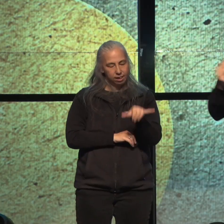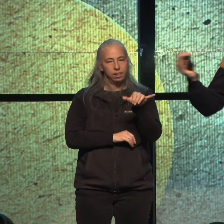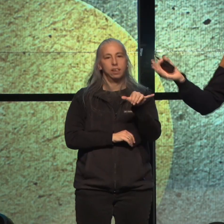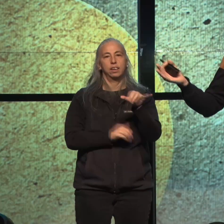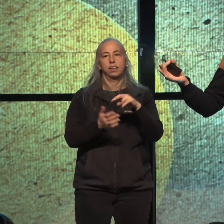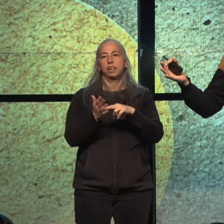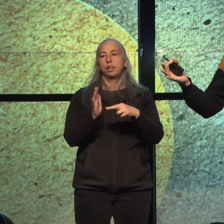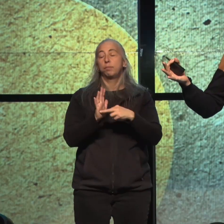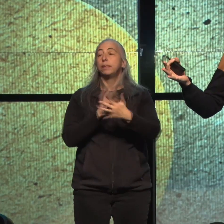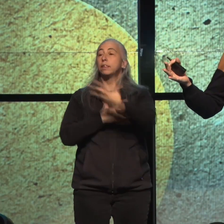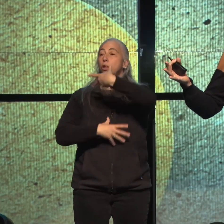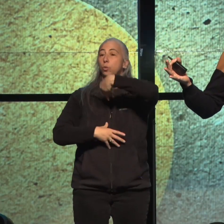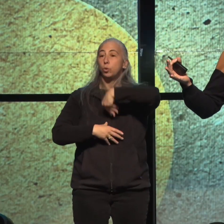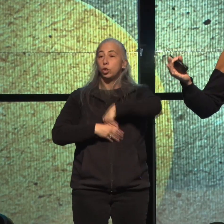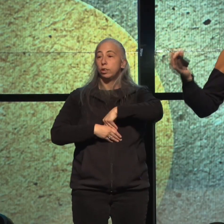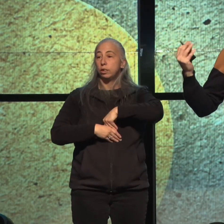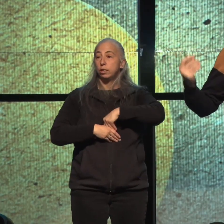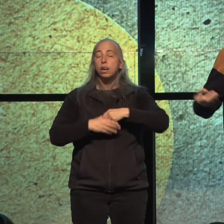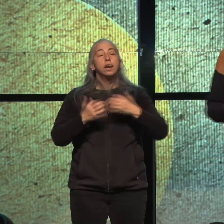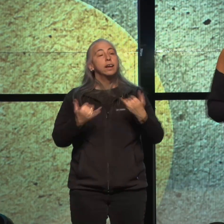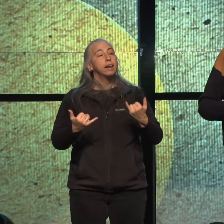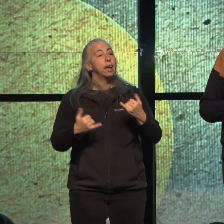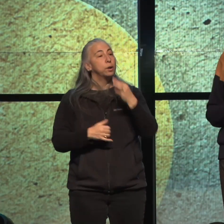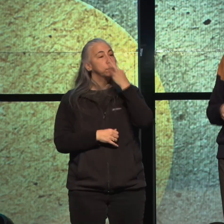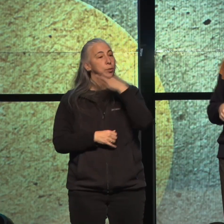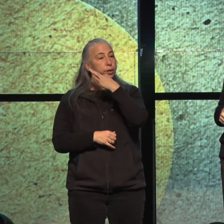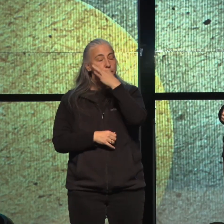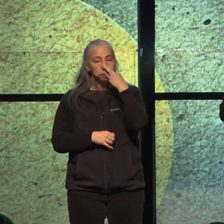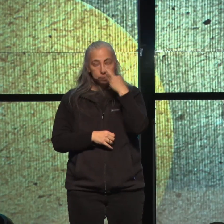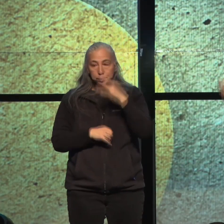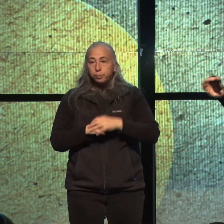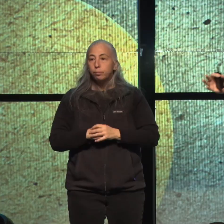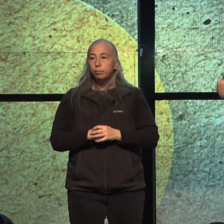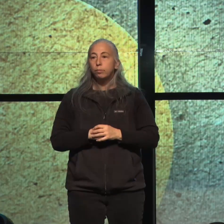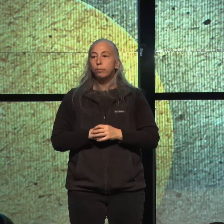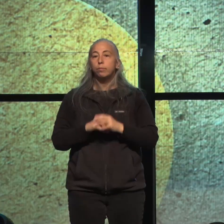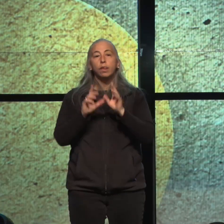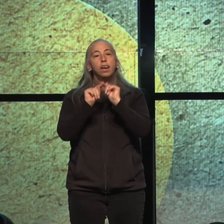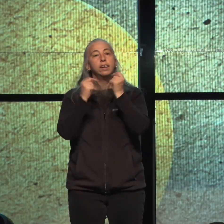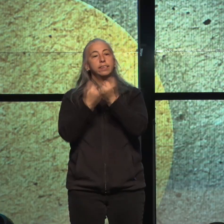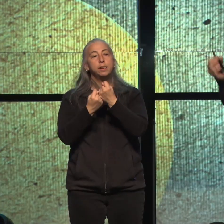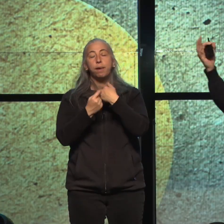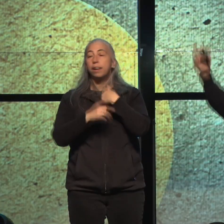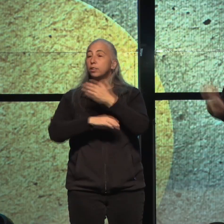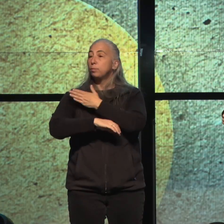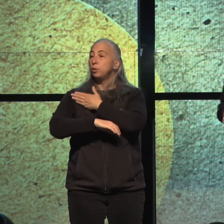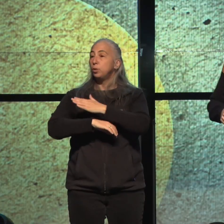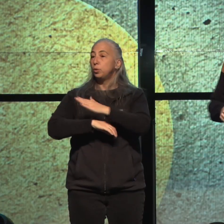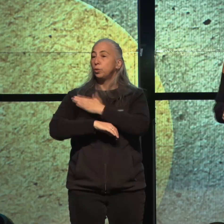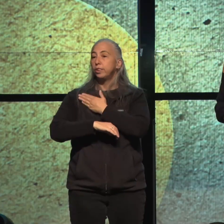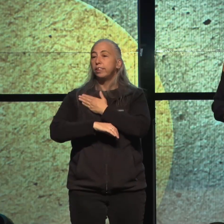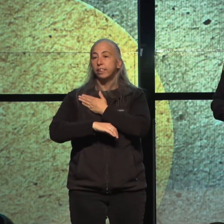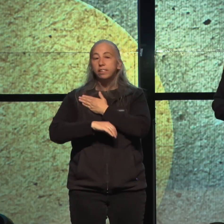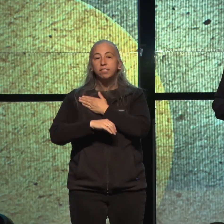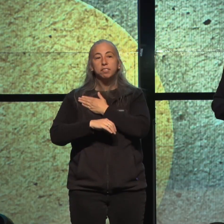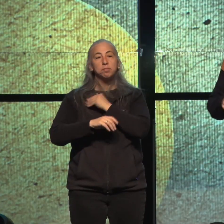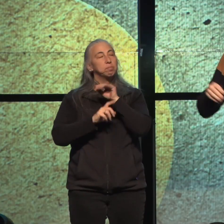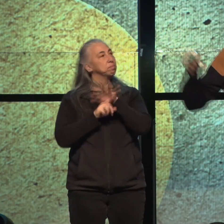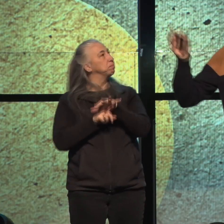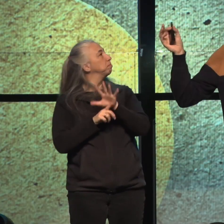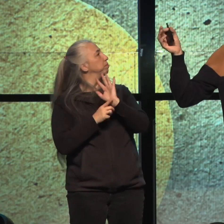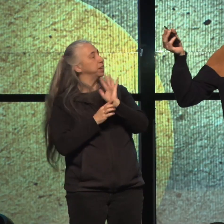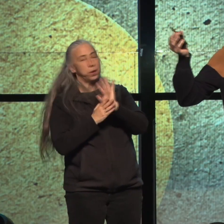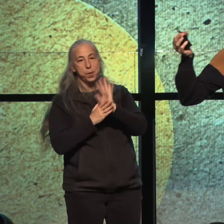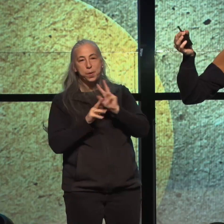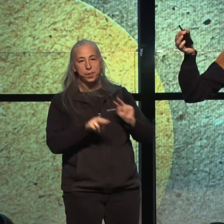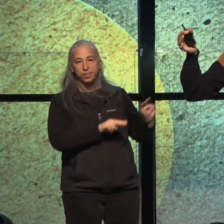We're going to have communion together now. Our team has prepared a music video for you during communion. So